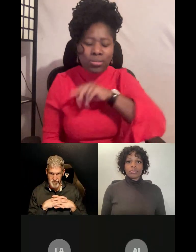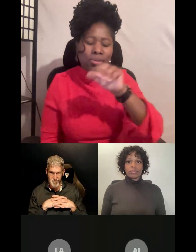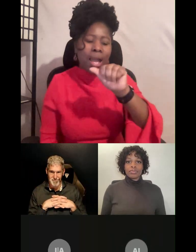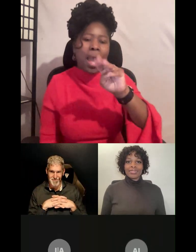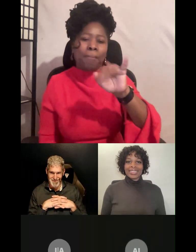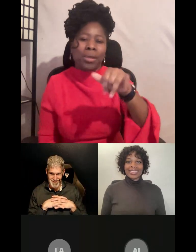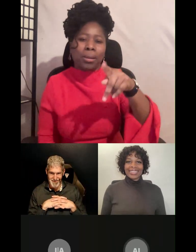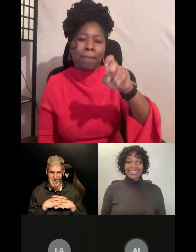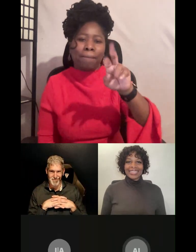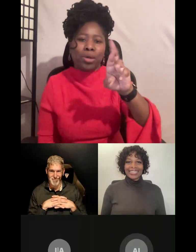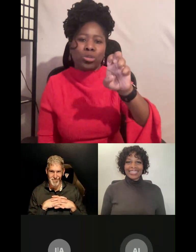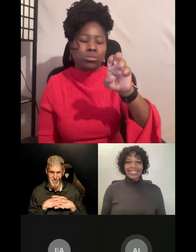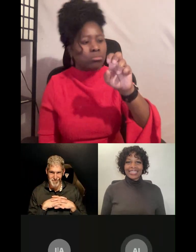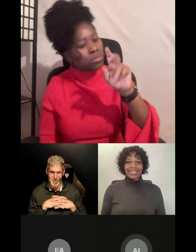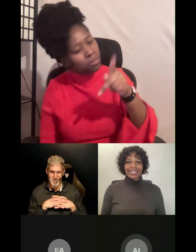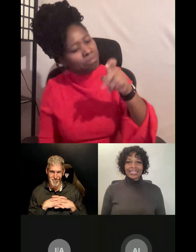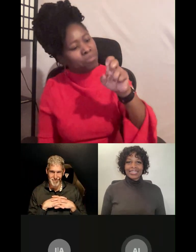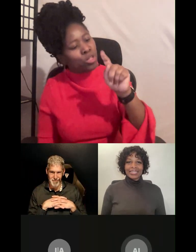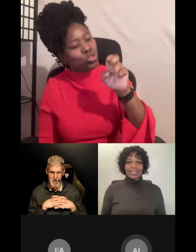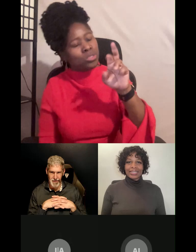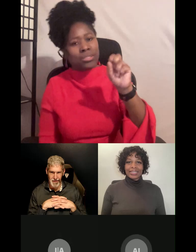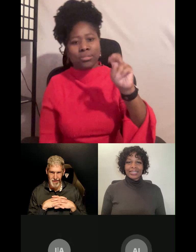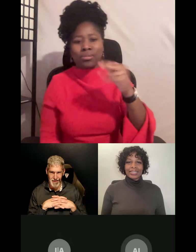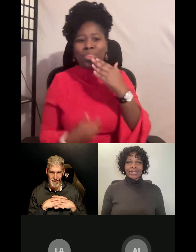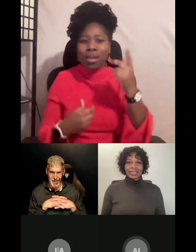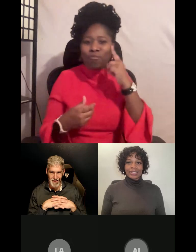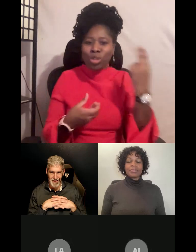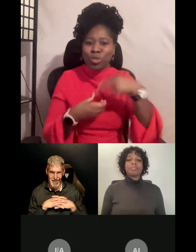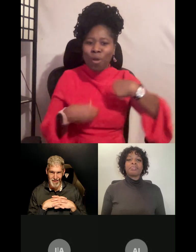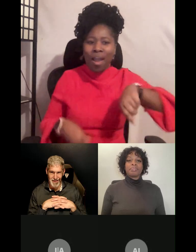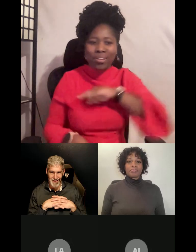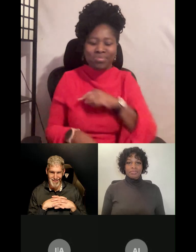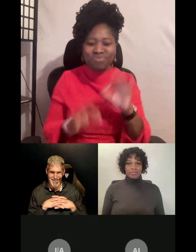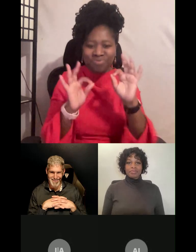authentic. So thank you, Abby, for joining us.